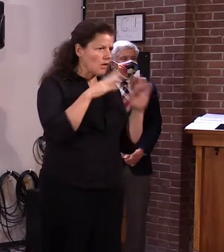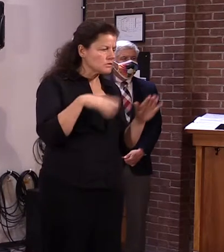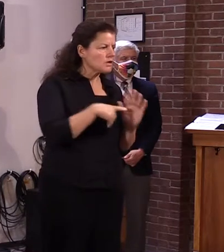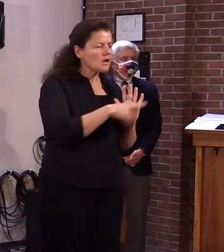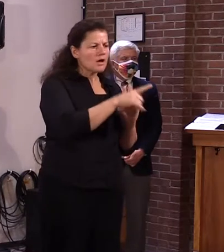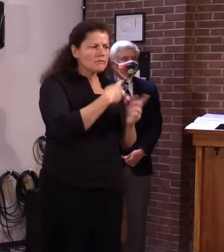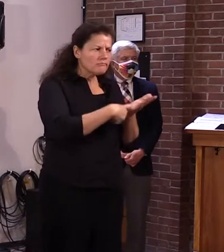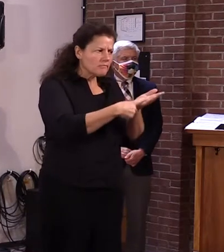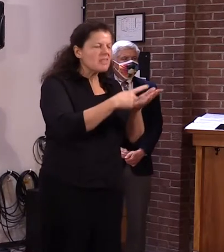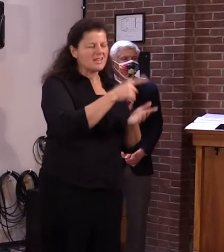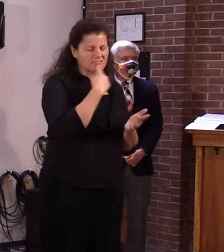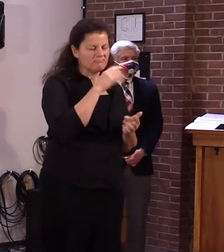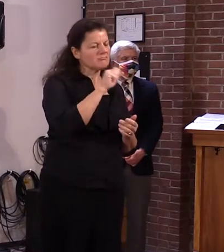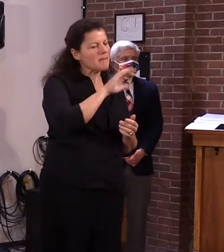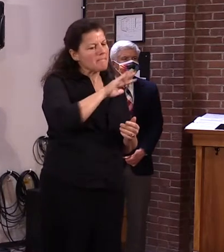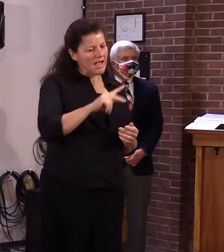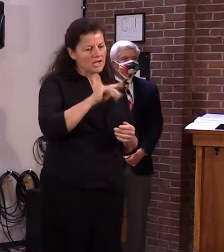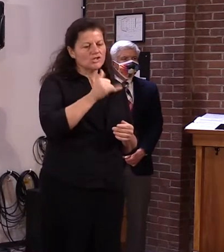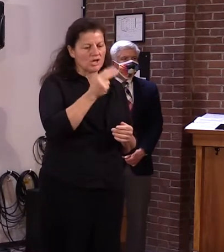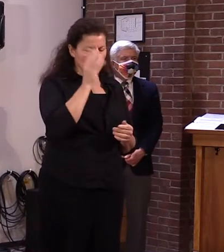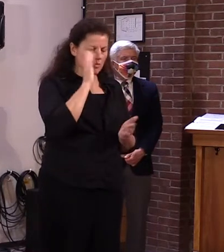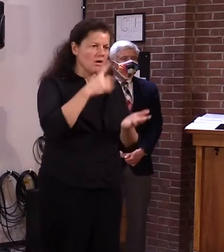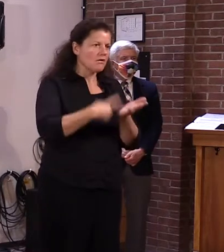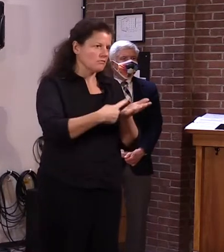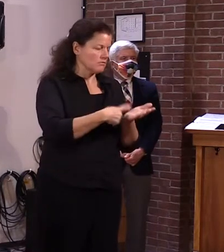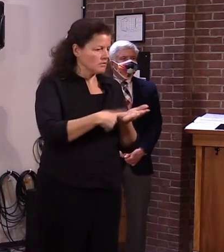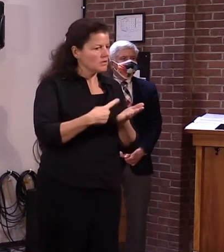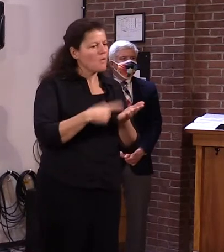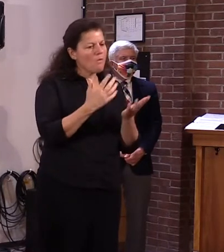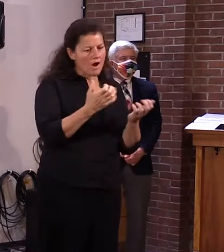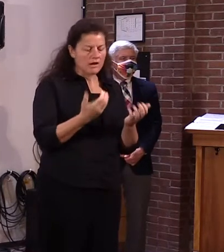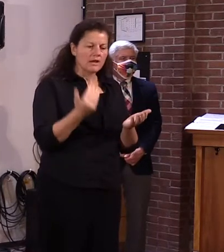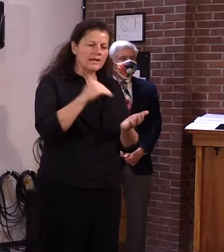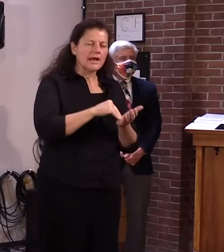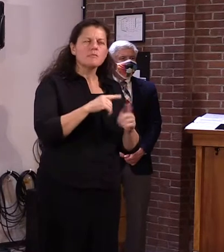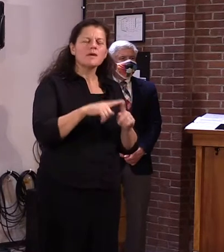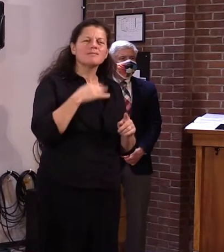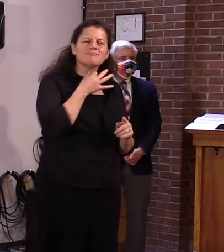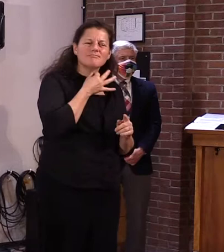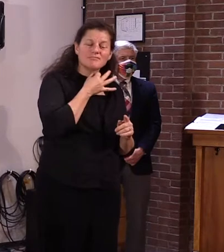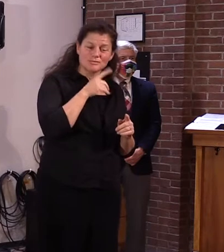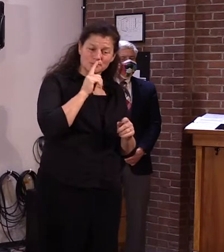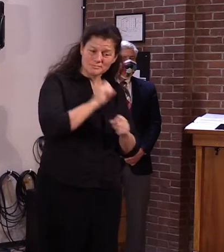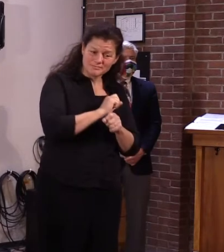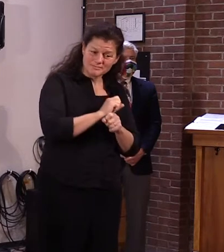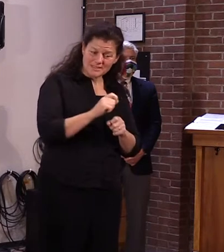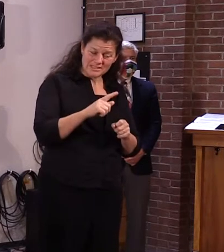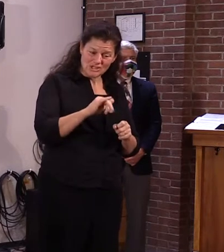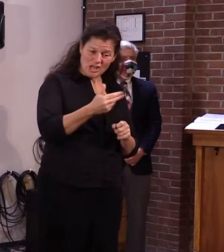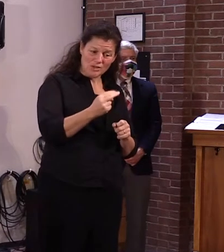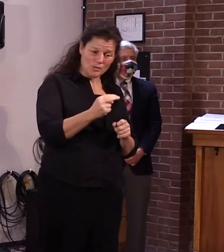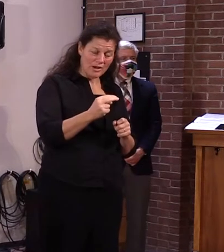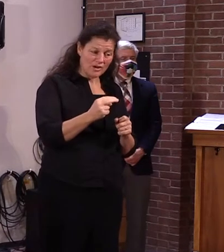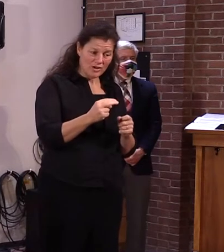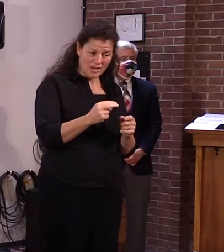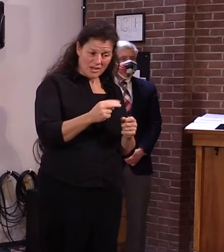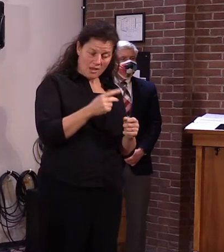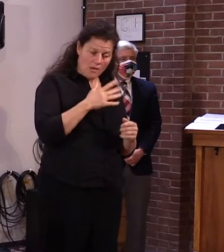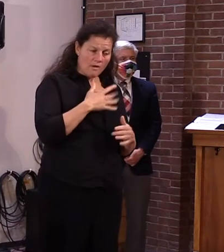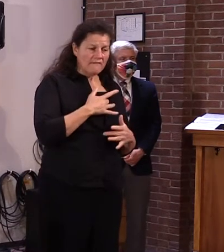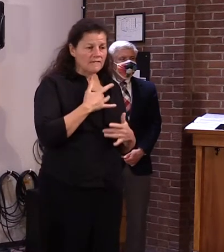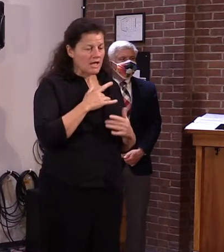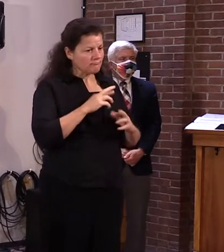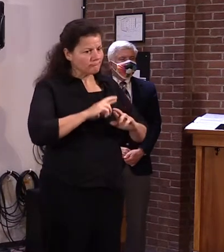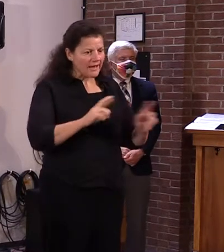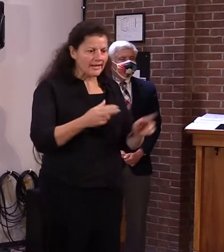the administration will have the appetite to tackle Act 250 reform in January, especially seeing as how